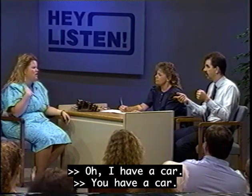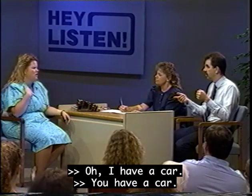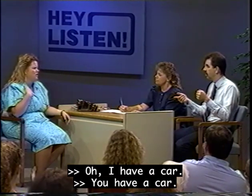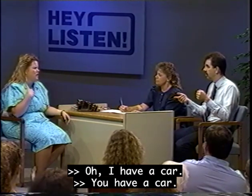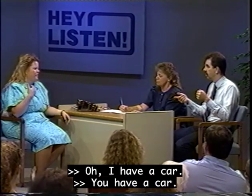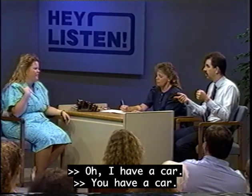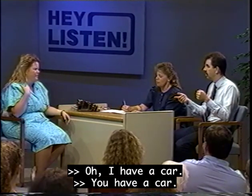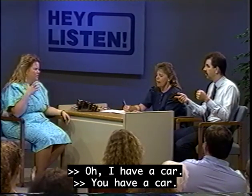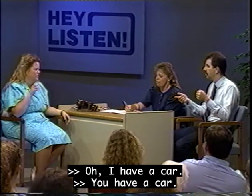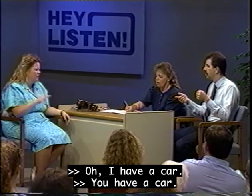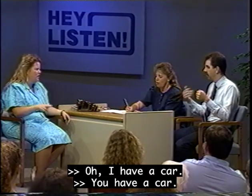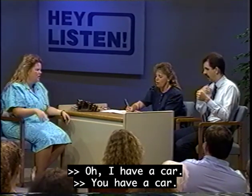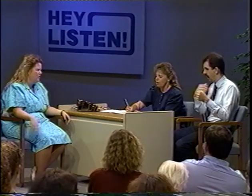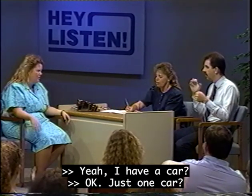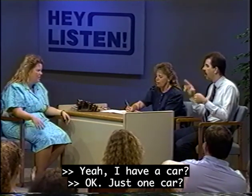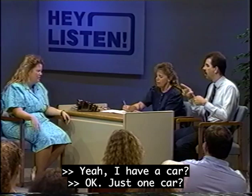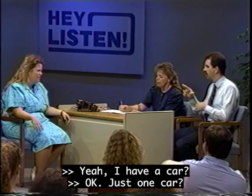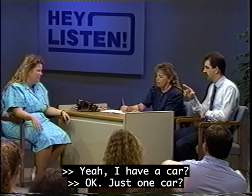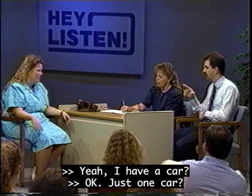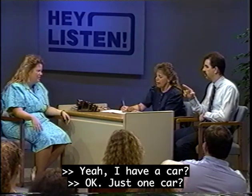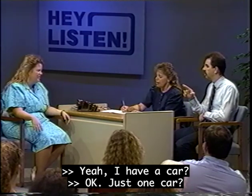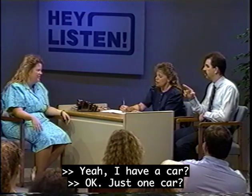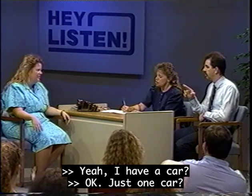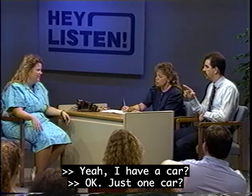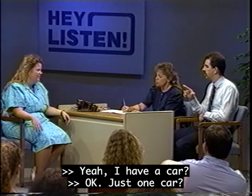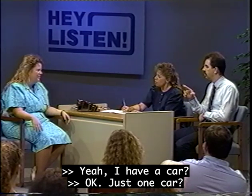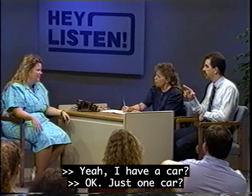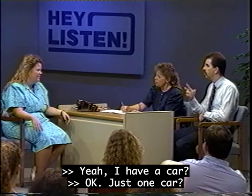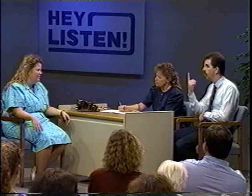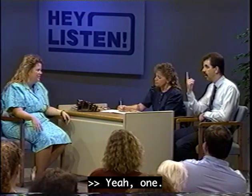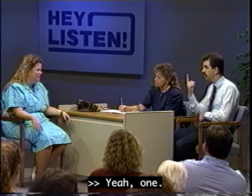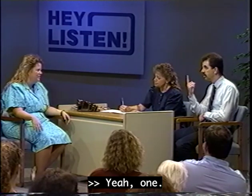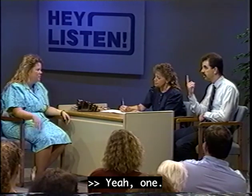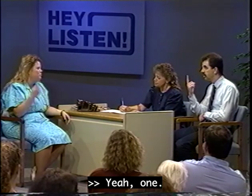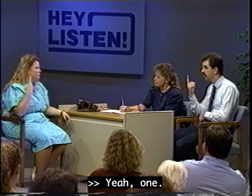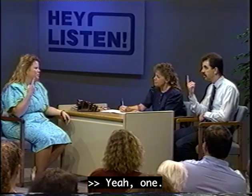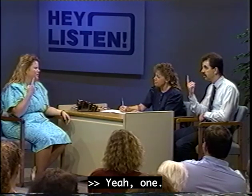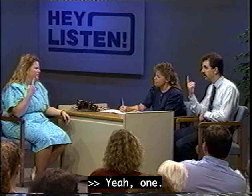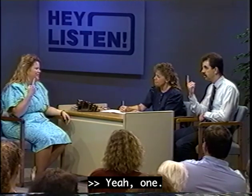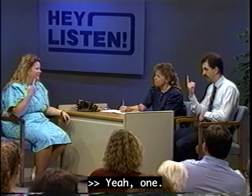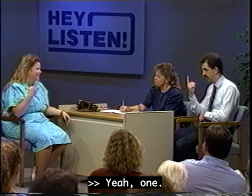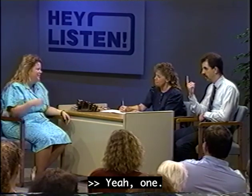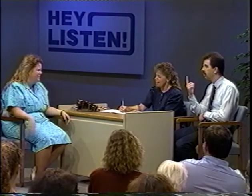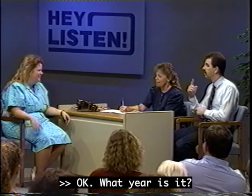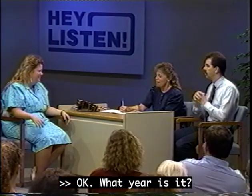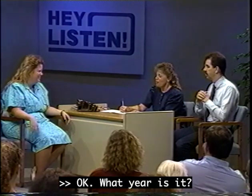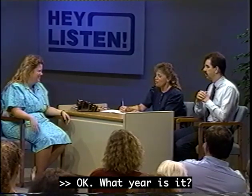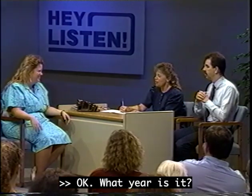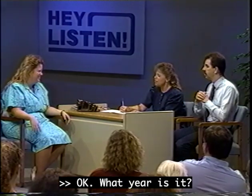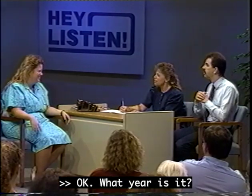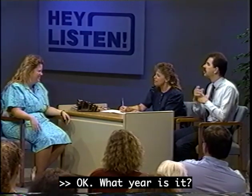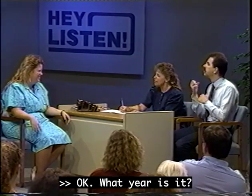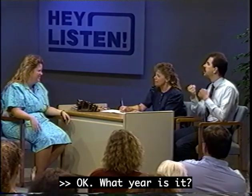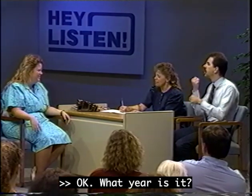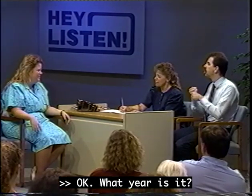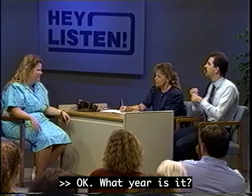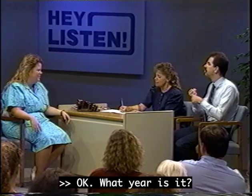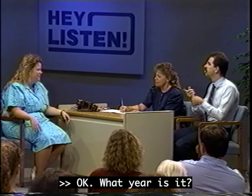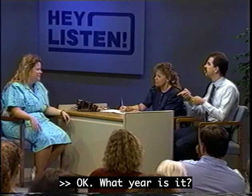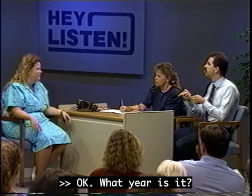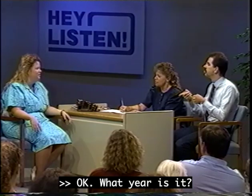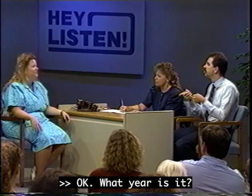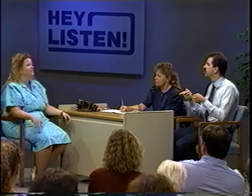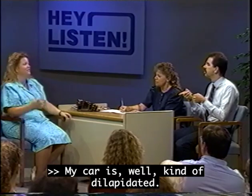Oh, I have a car. You have Yeah, a car. I have a car. Okay. Just one car? Yeah, one. Okay. What year is it?